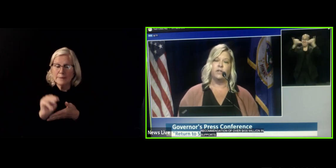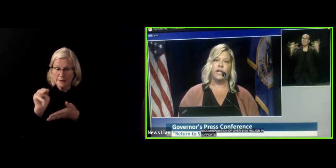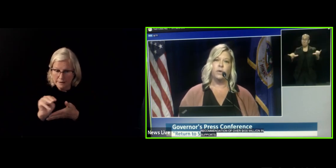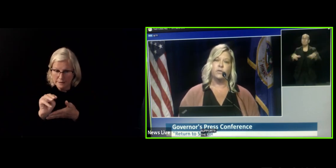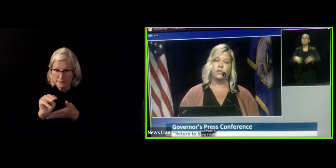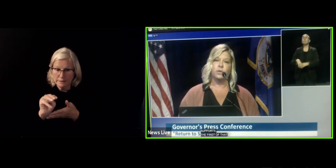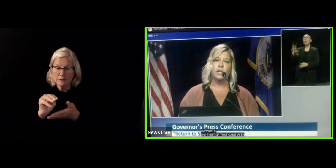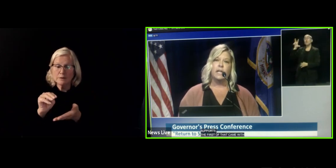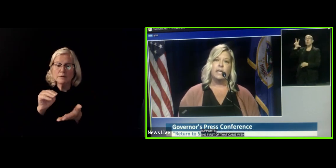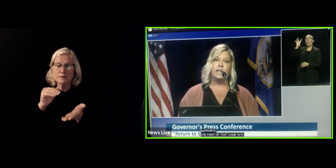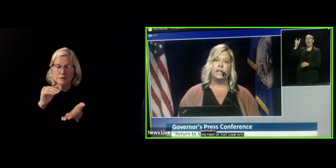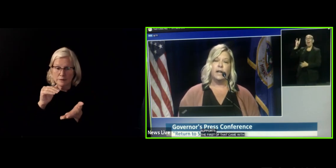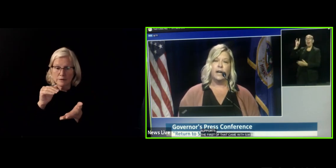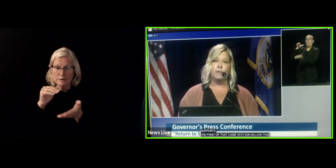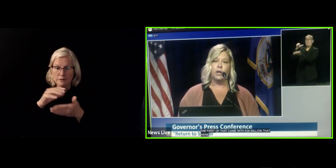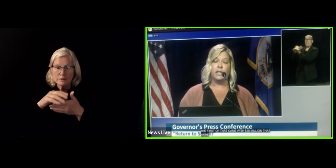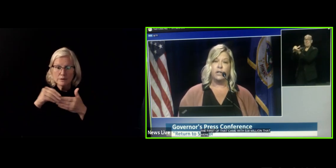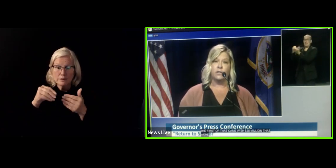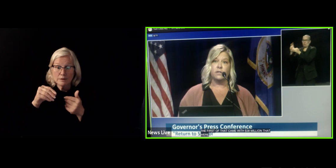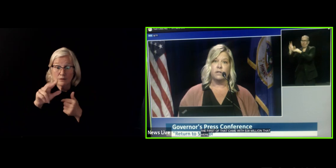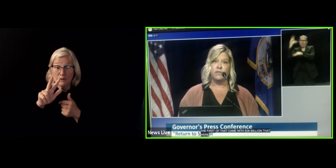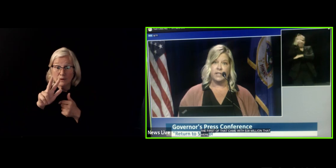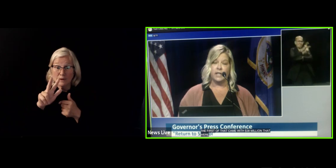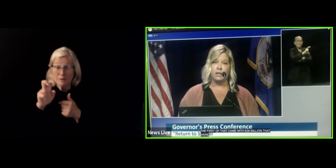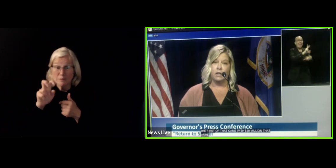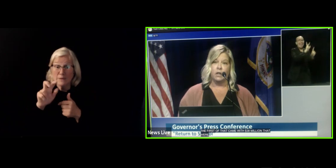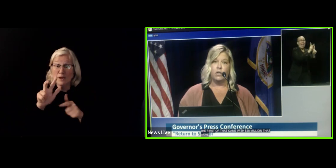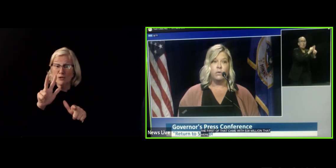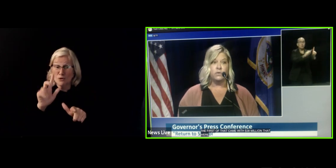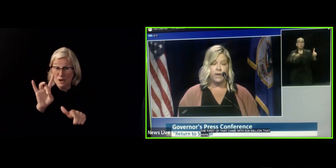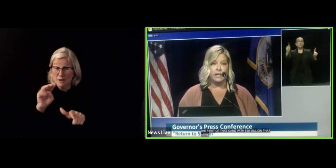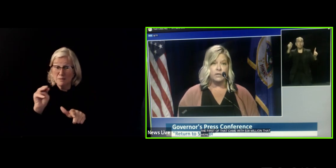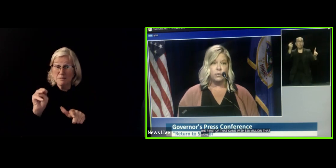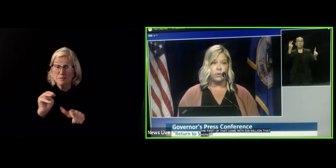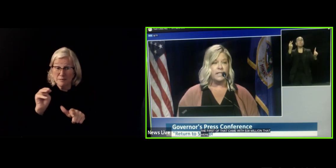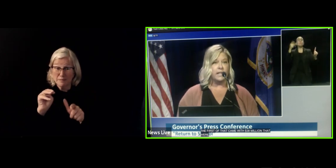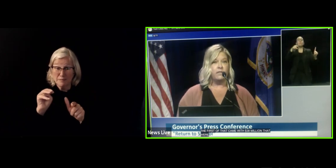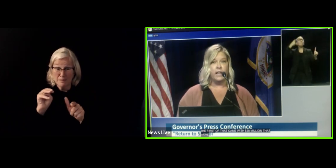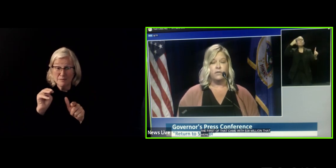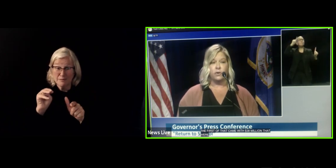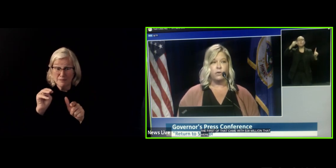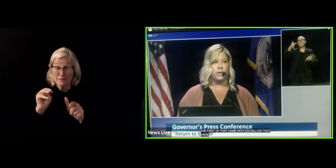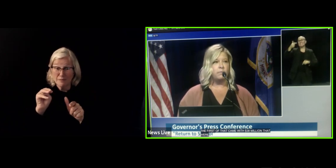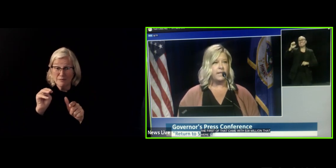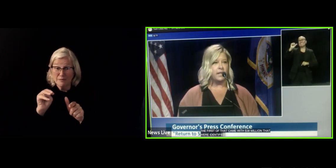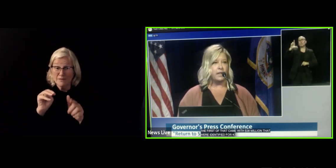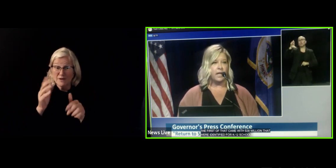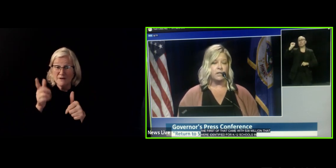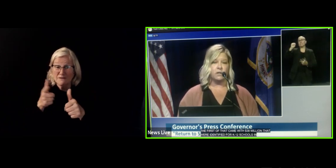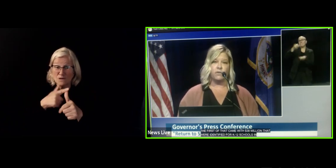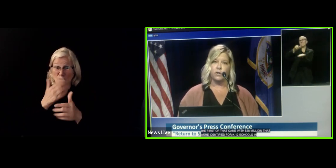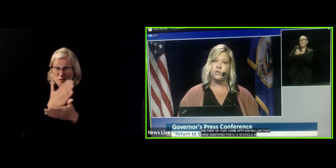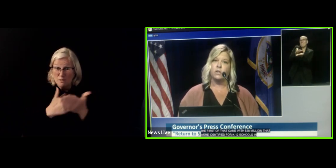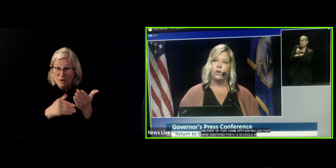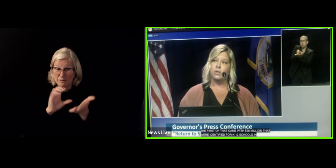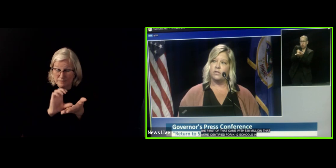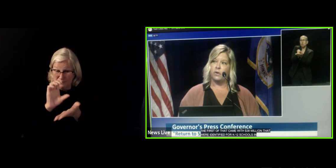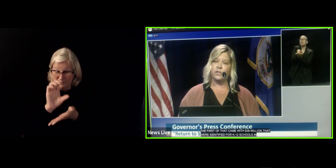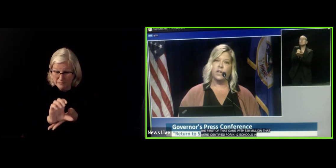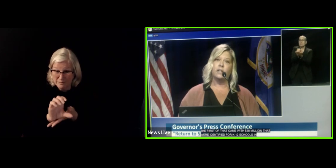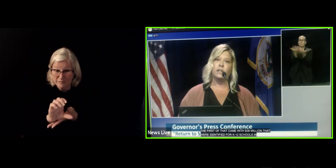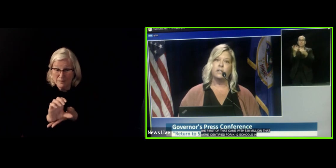for K-12 schools in our GEARS funding. Those funds were identified for three basic things. The first was